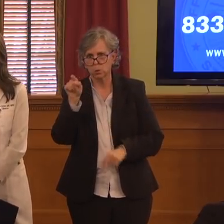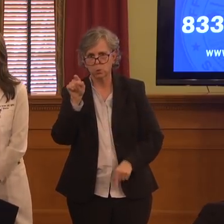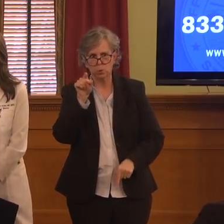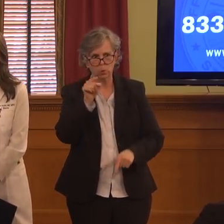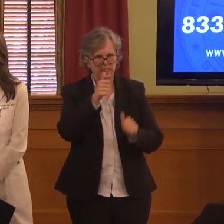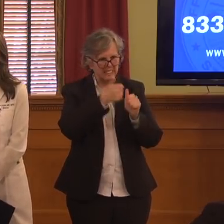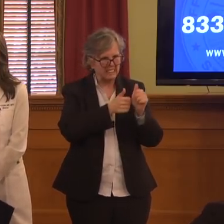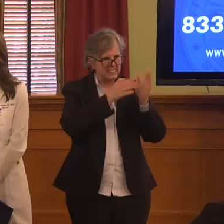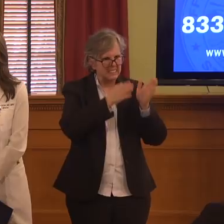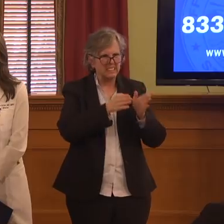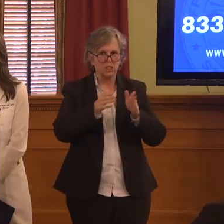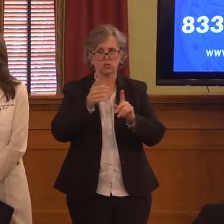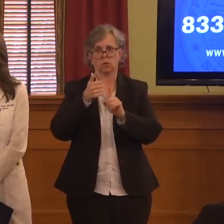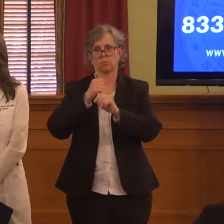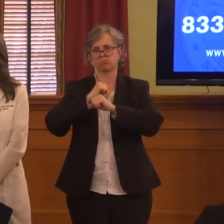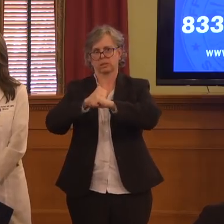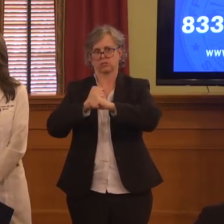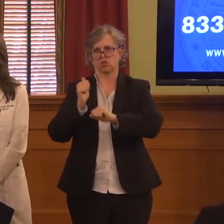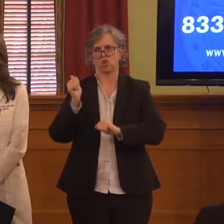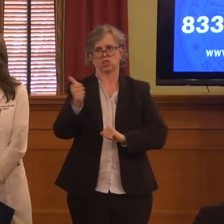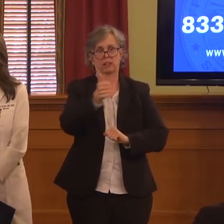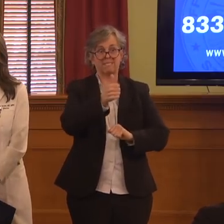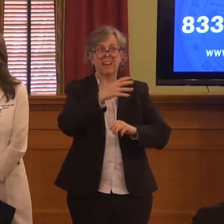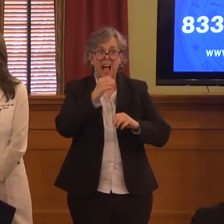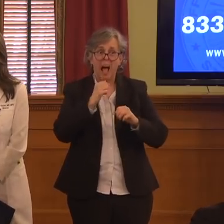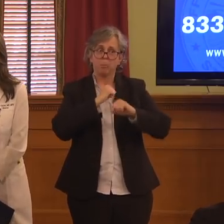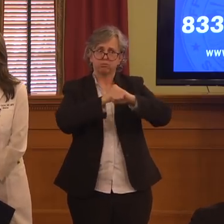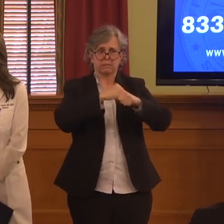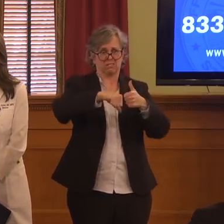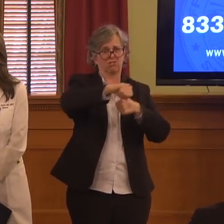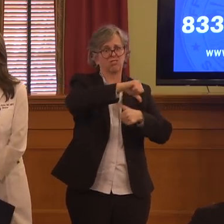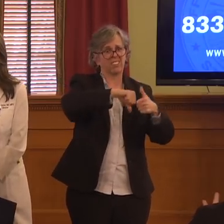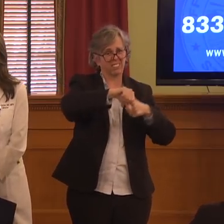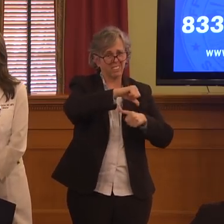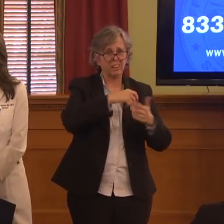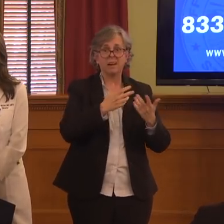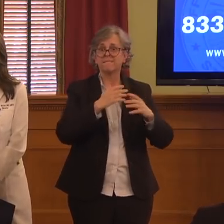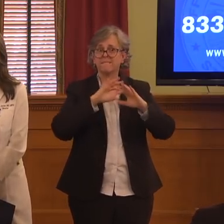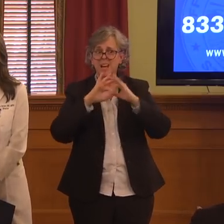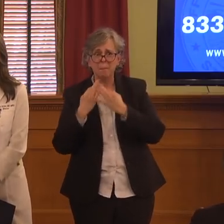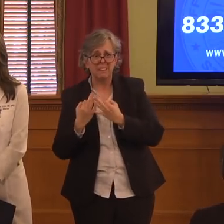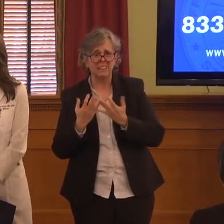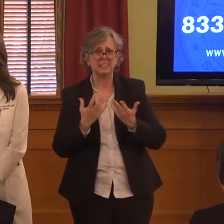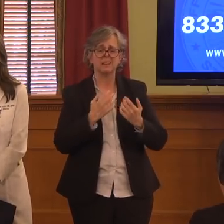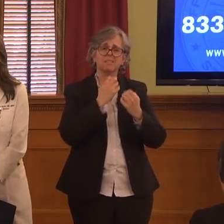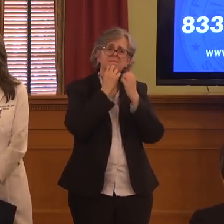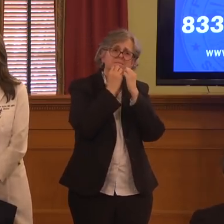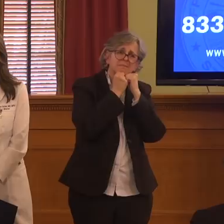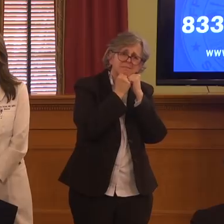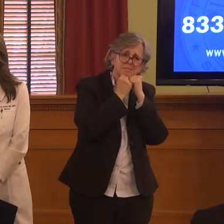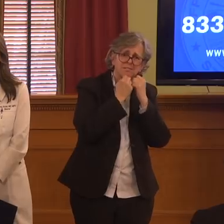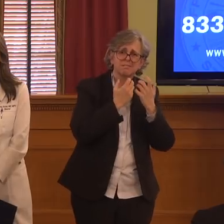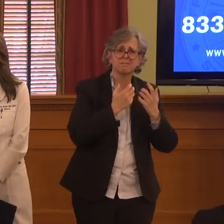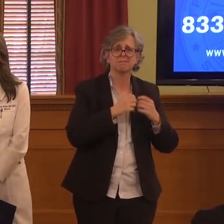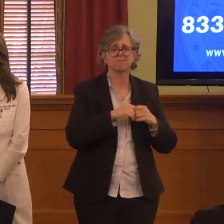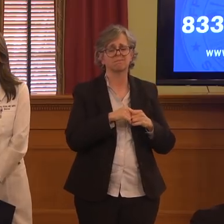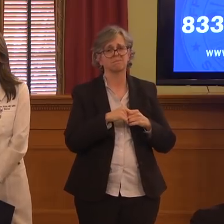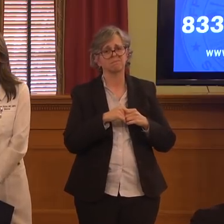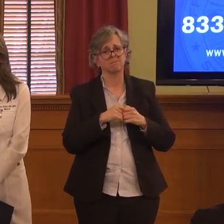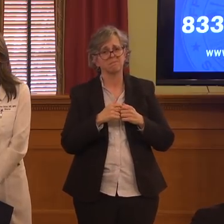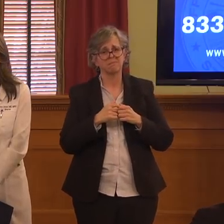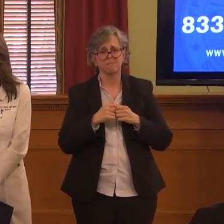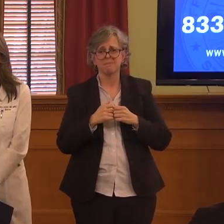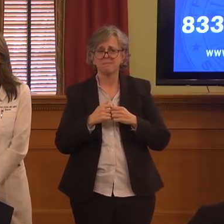us. It's incumbent upon us to protect our family members, our loved ones, but it's also incumbent upon us to